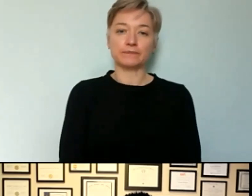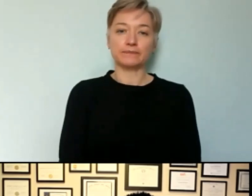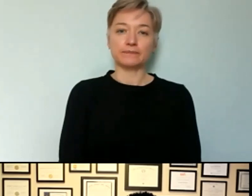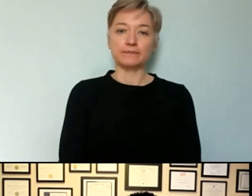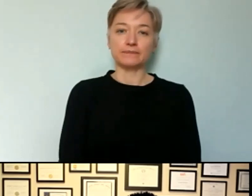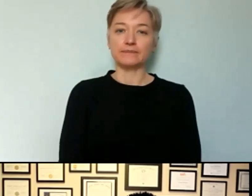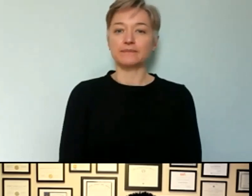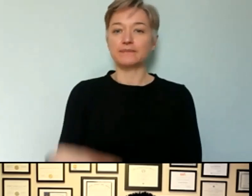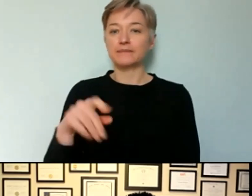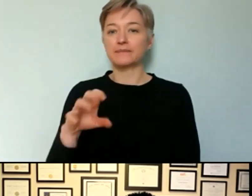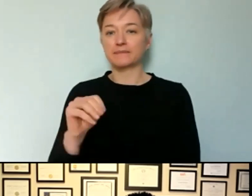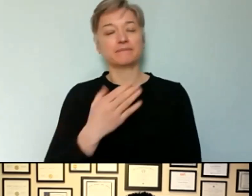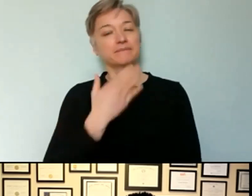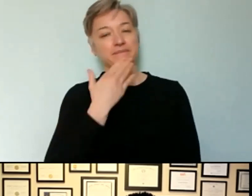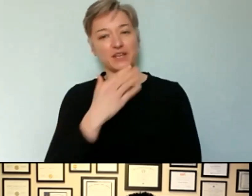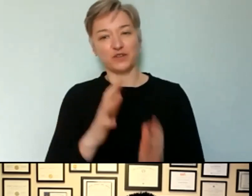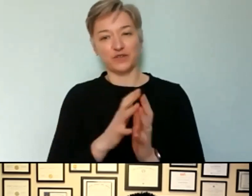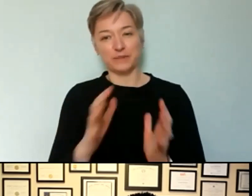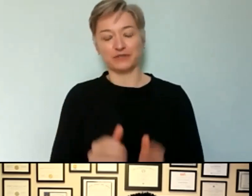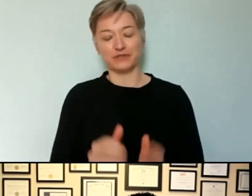Thank you very much for that.